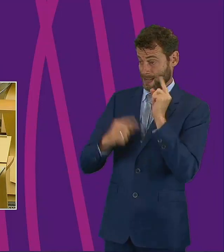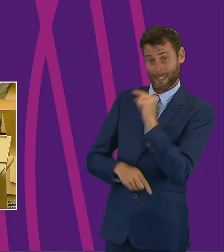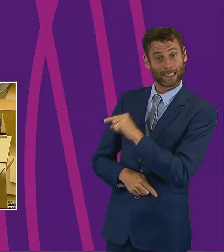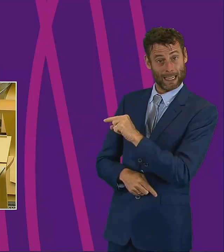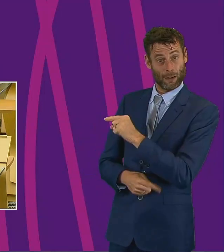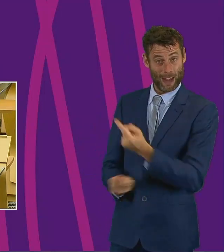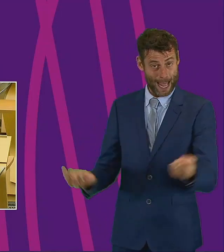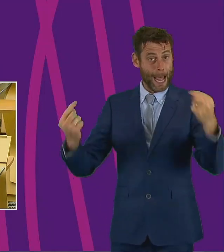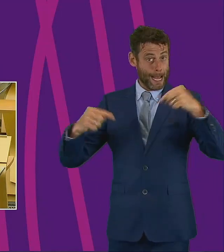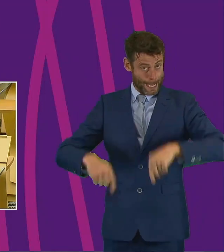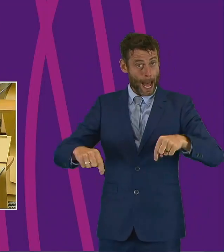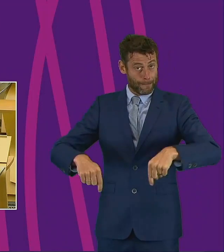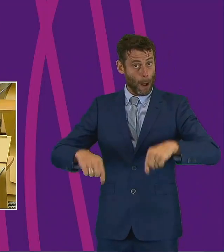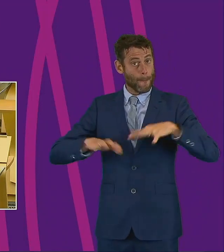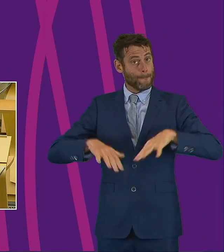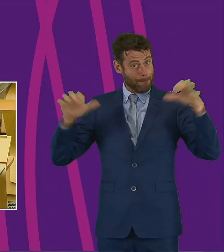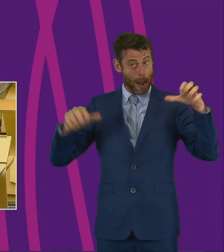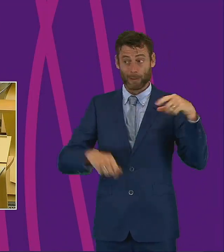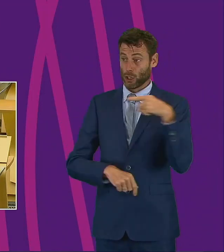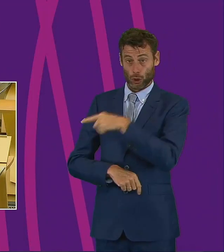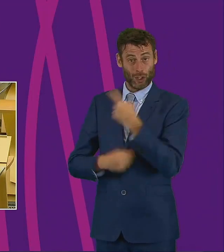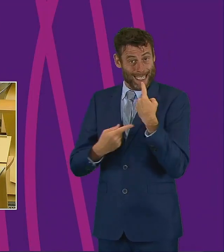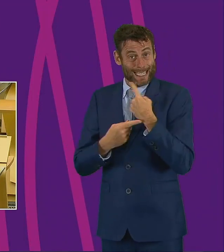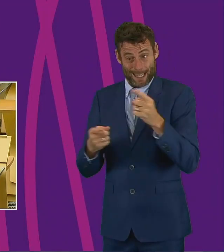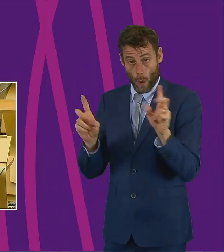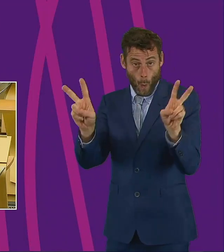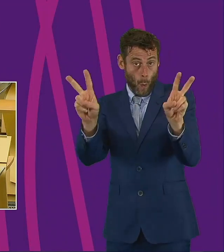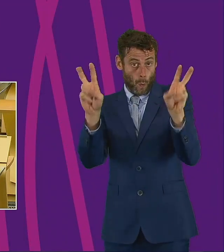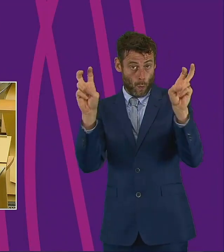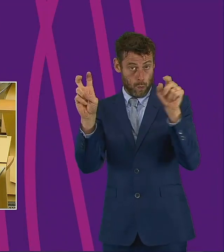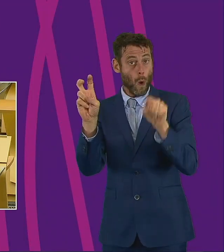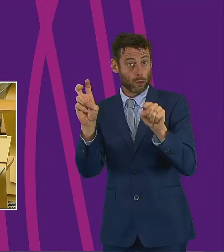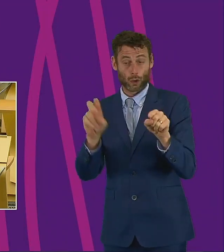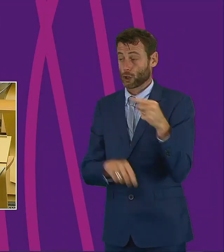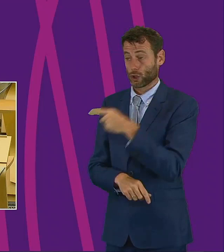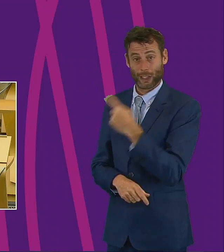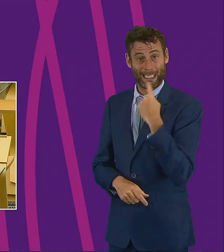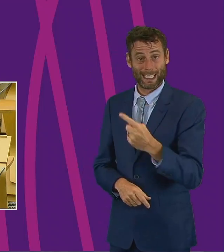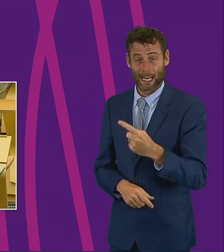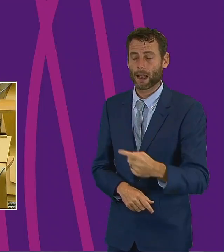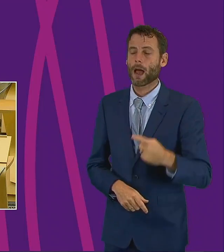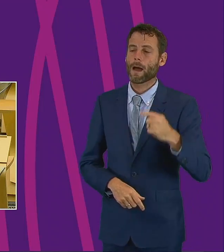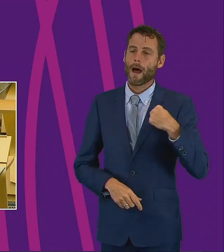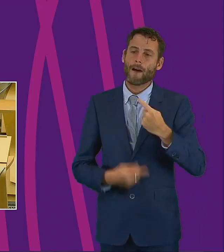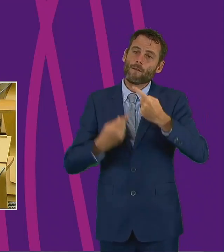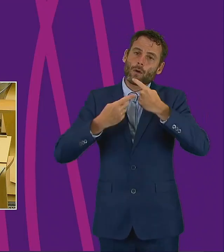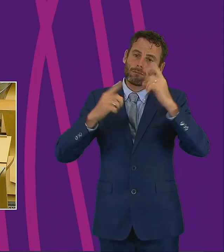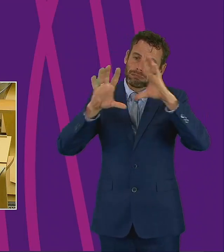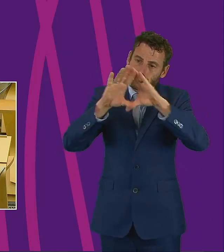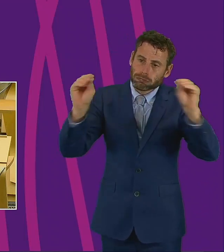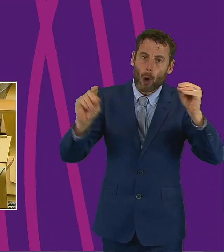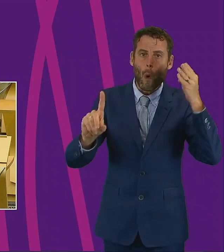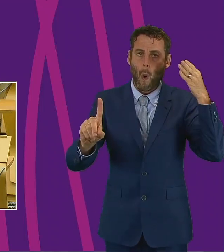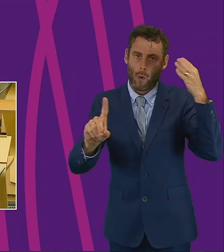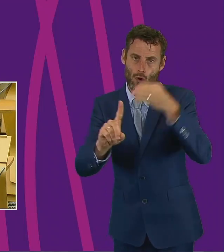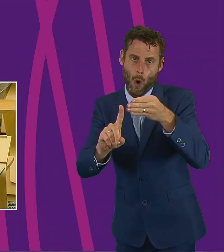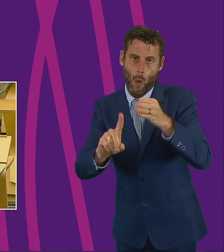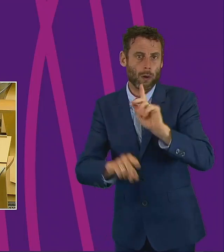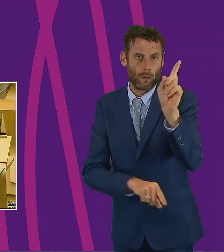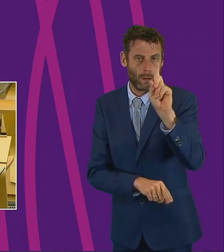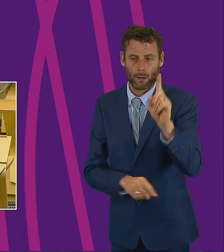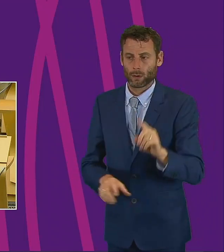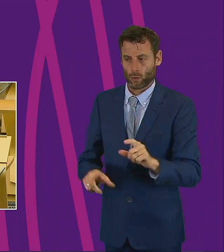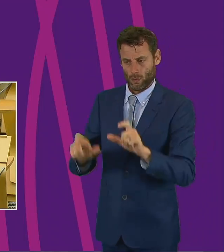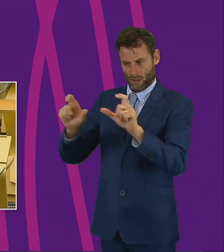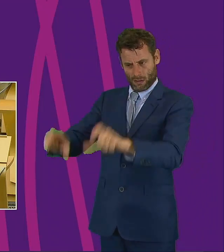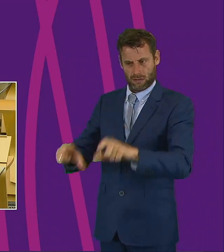this Parliament and she said, and I am quoting now, I have set a goal of reducing delayed discharges by